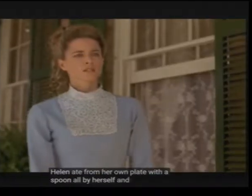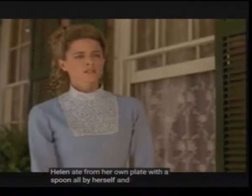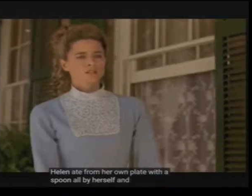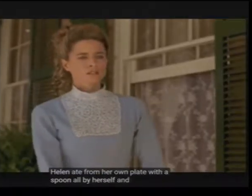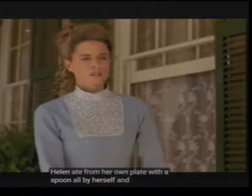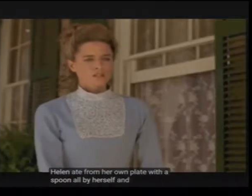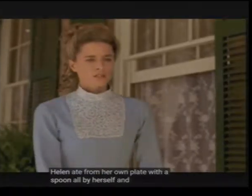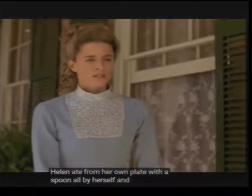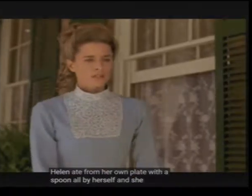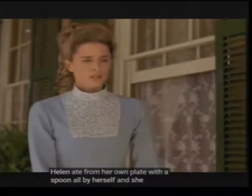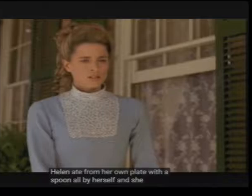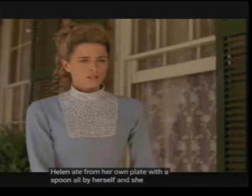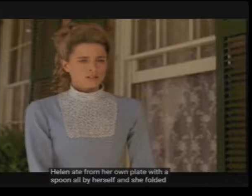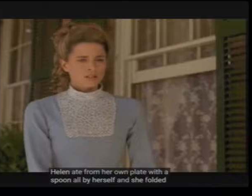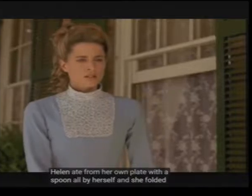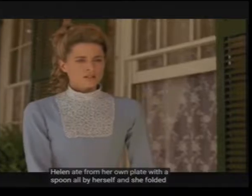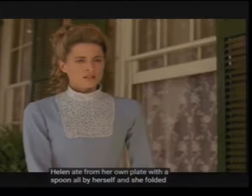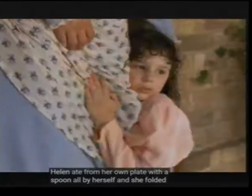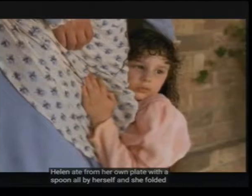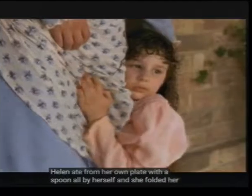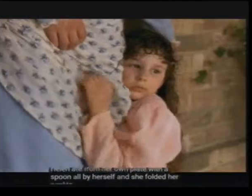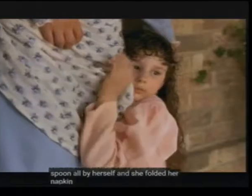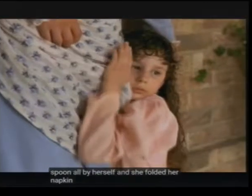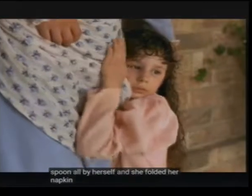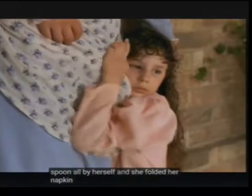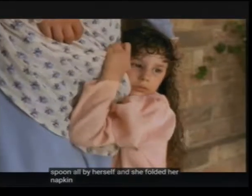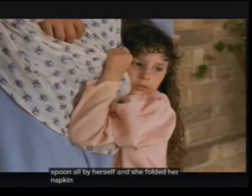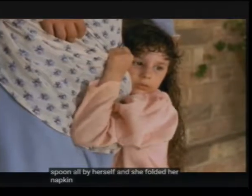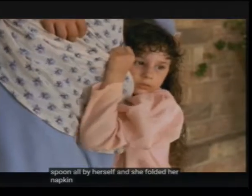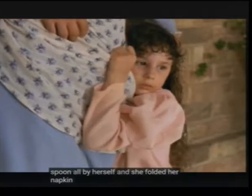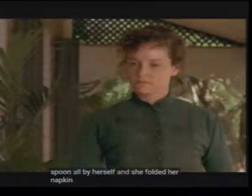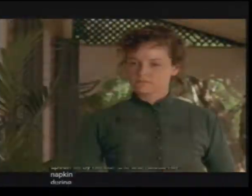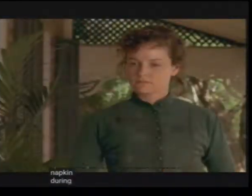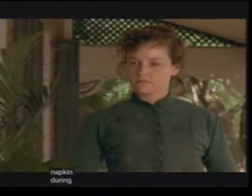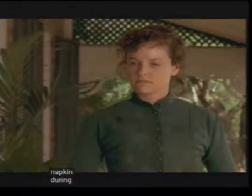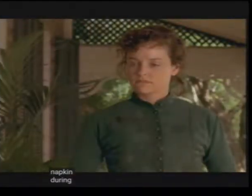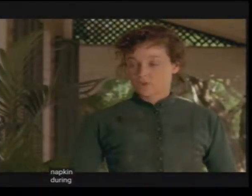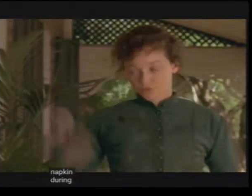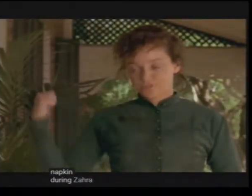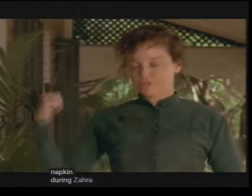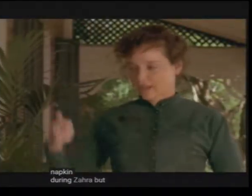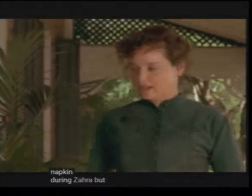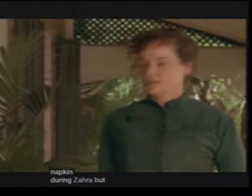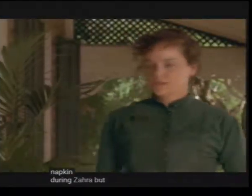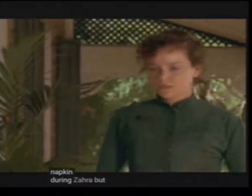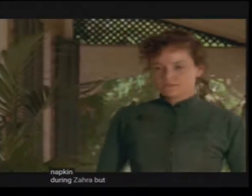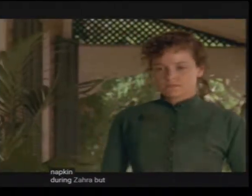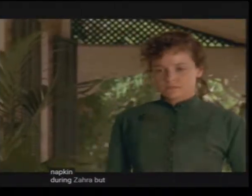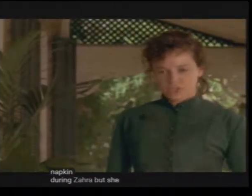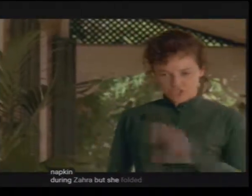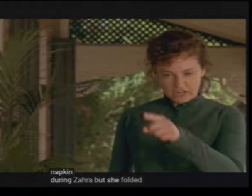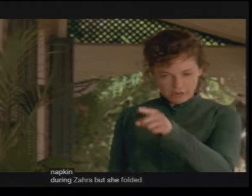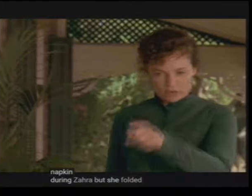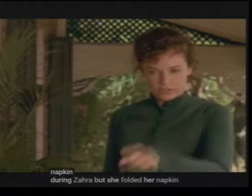herself. And she folded her napkin. The room's a wreck, but she folded her